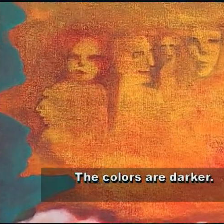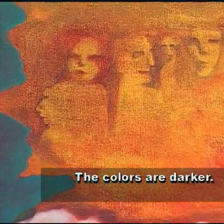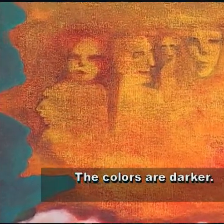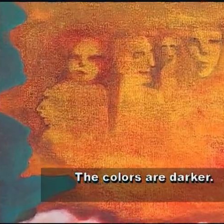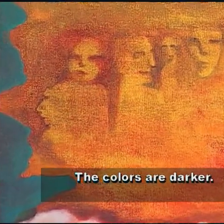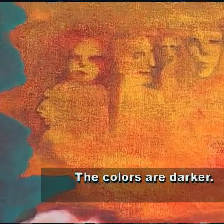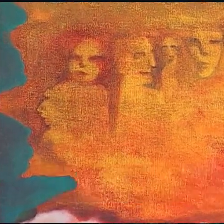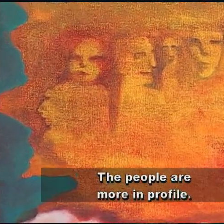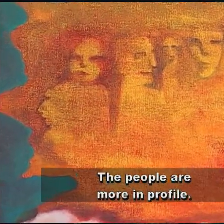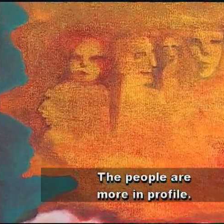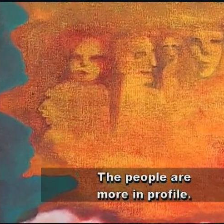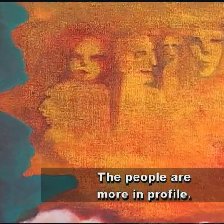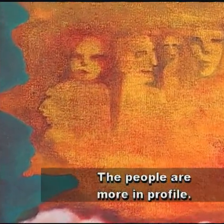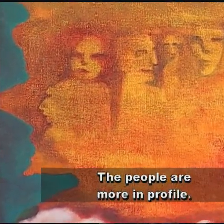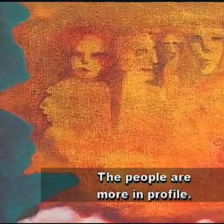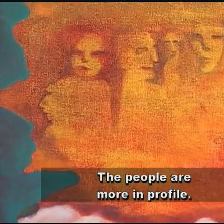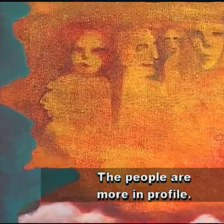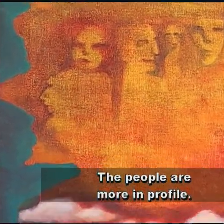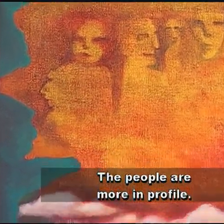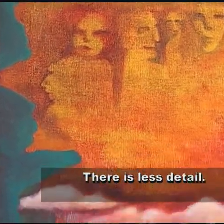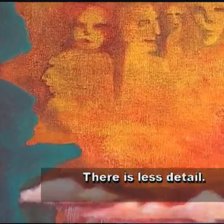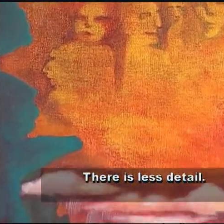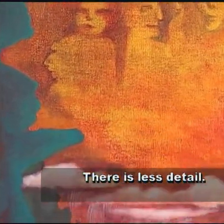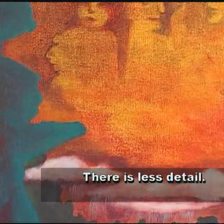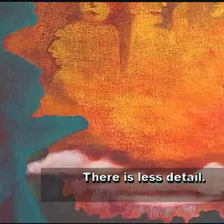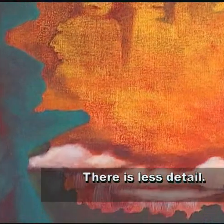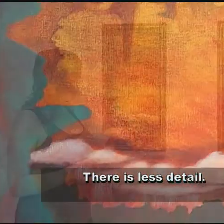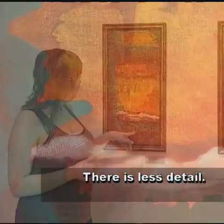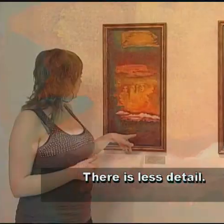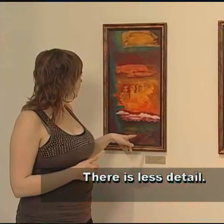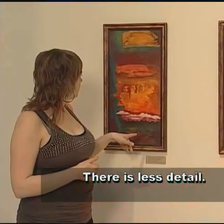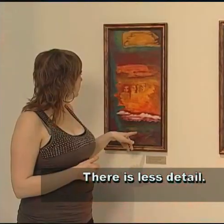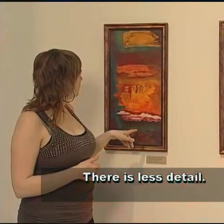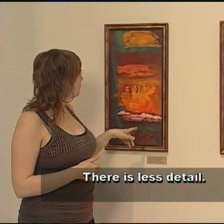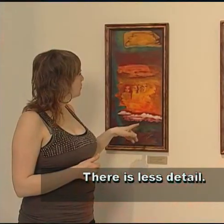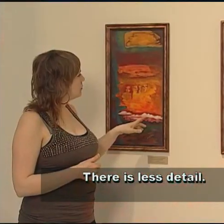are darker. The people are more in profile, there is less detail.